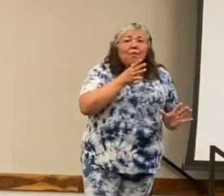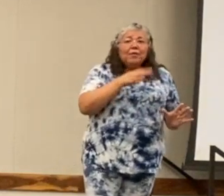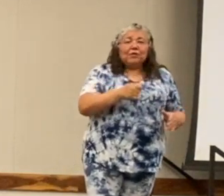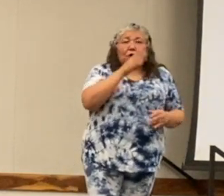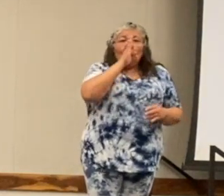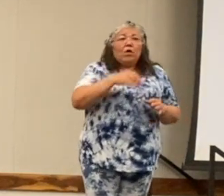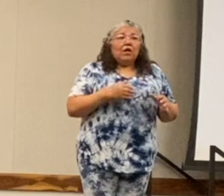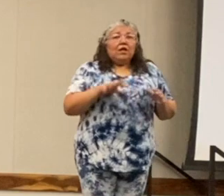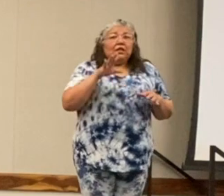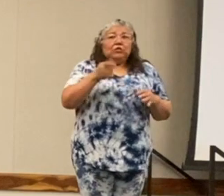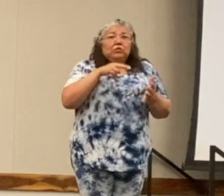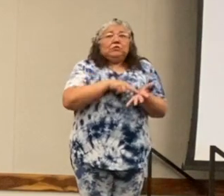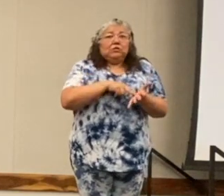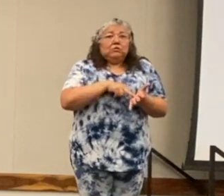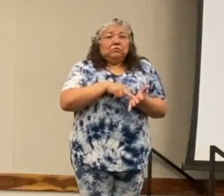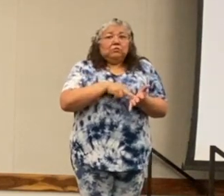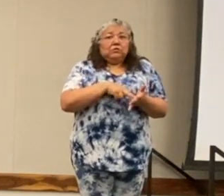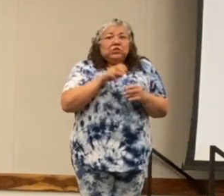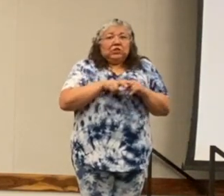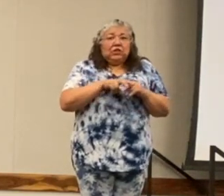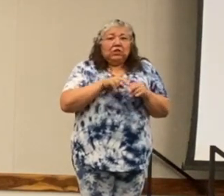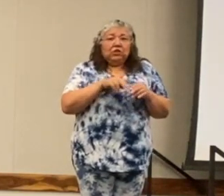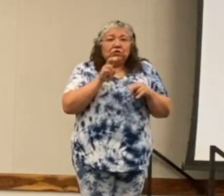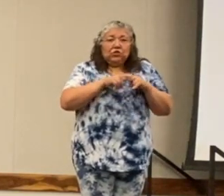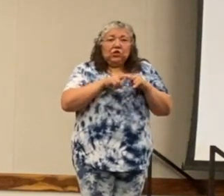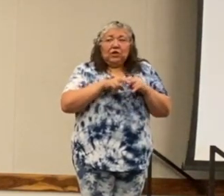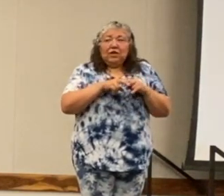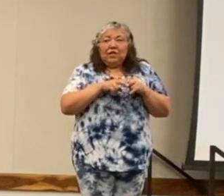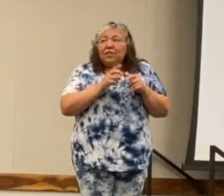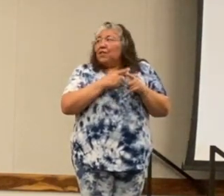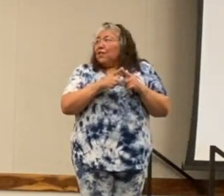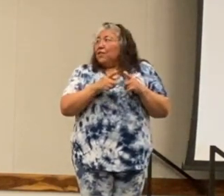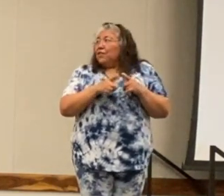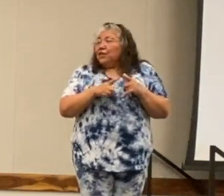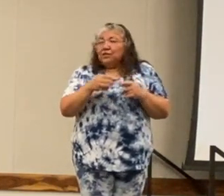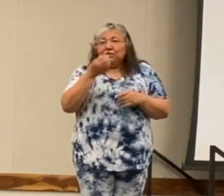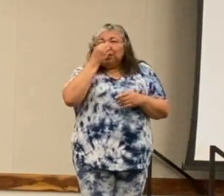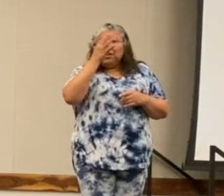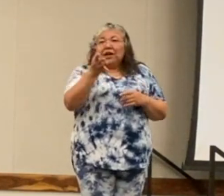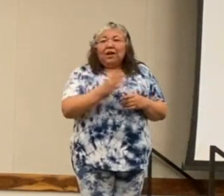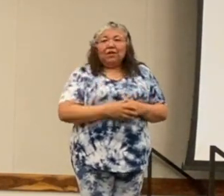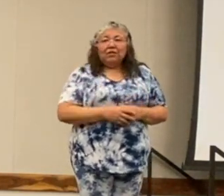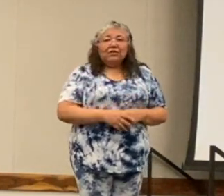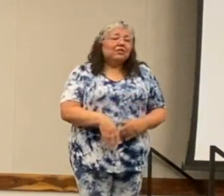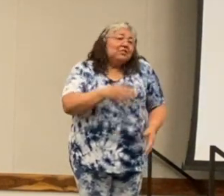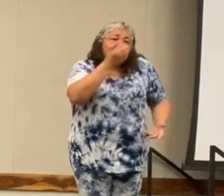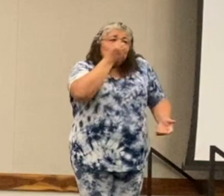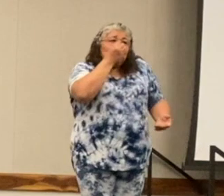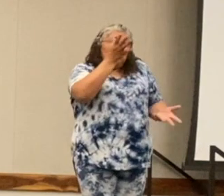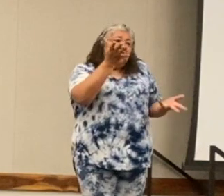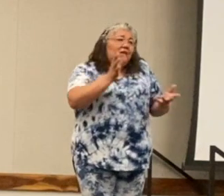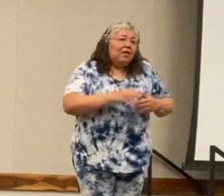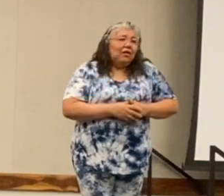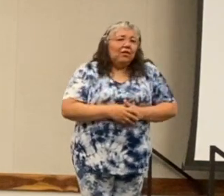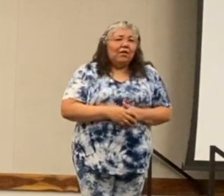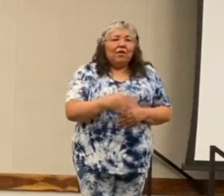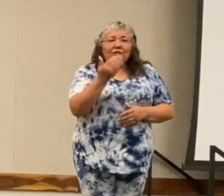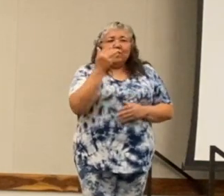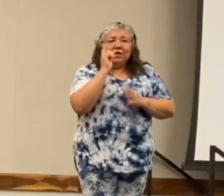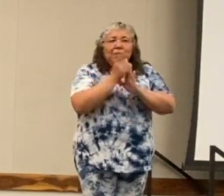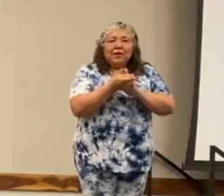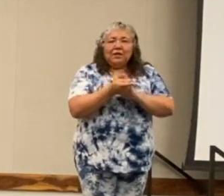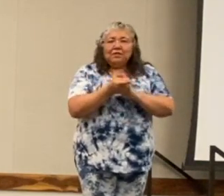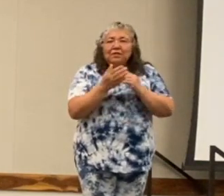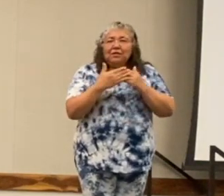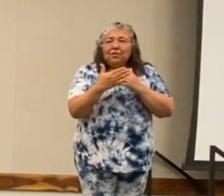militant. She just stands there, or she's sitting in her chair, and she doesn't care. She does not care. Like, 15 minutes go